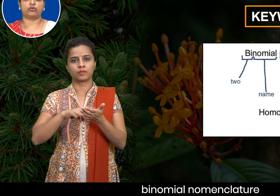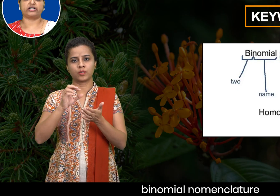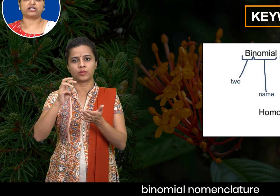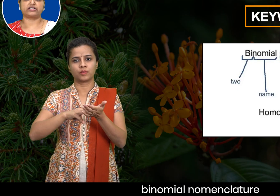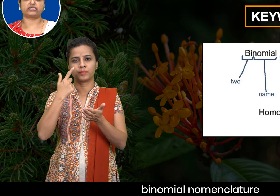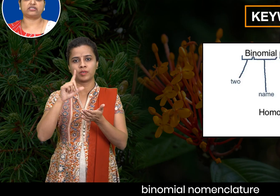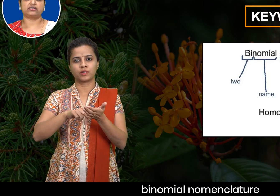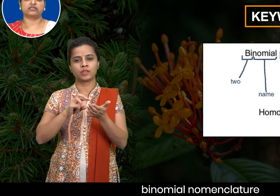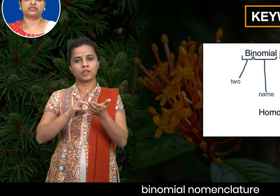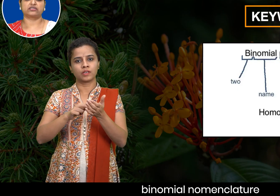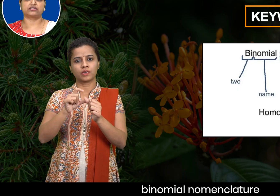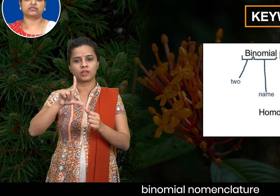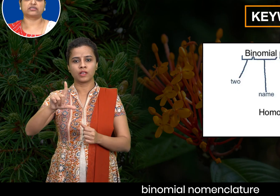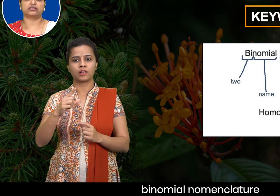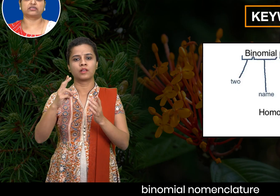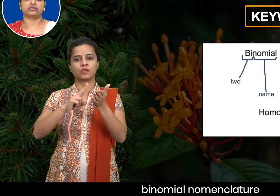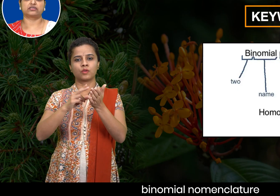binomial nomenclature,